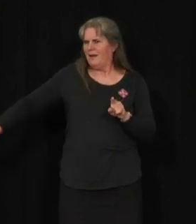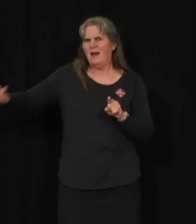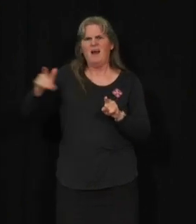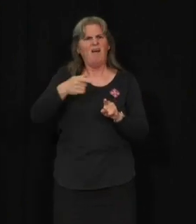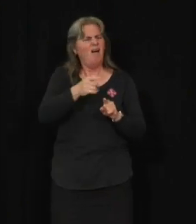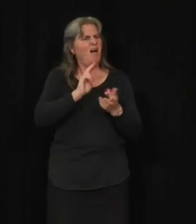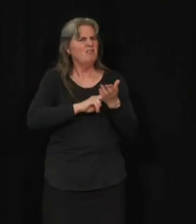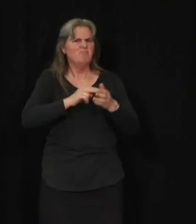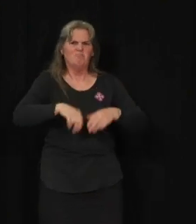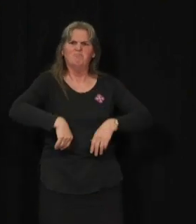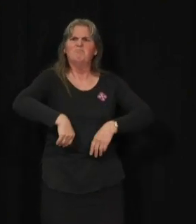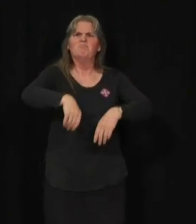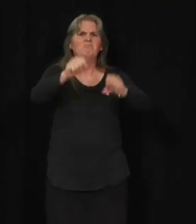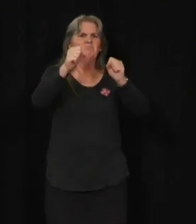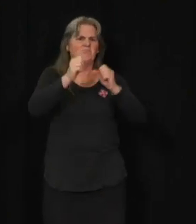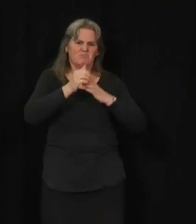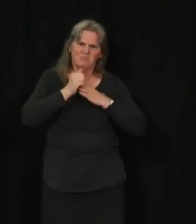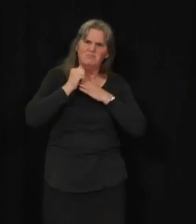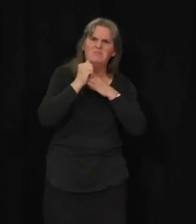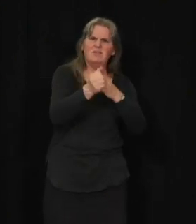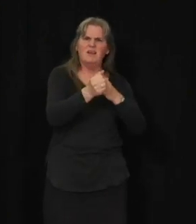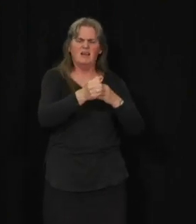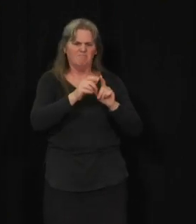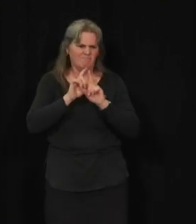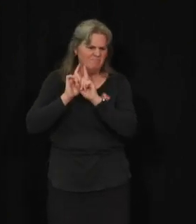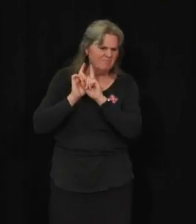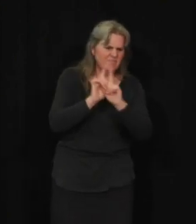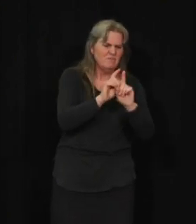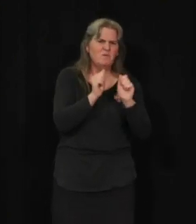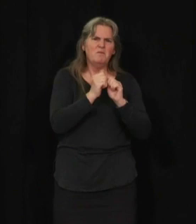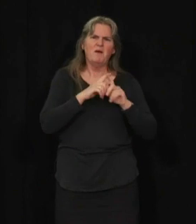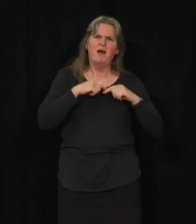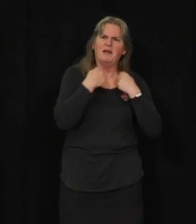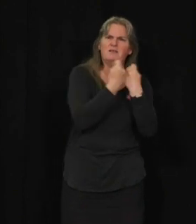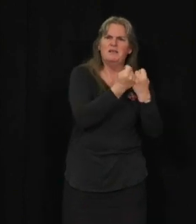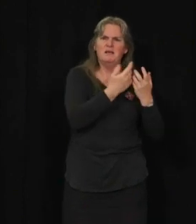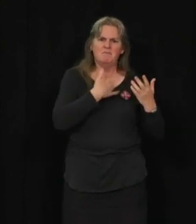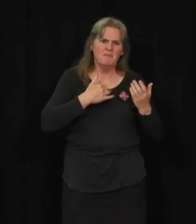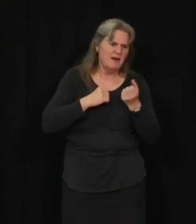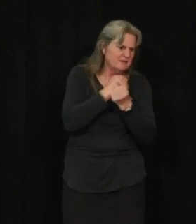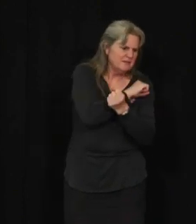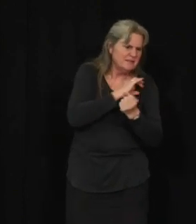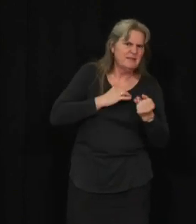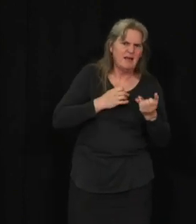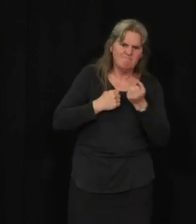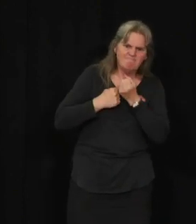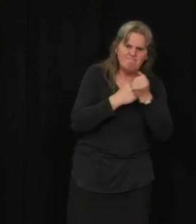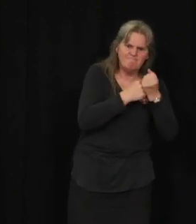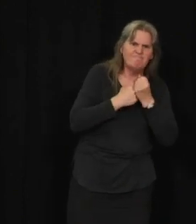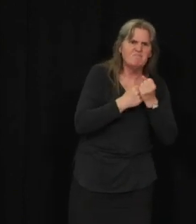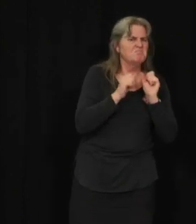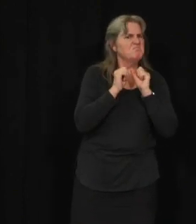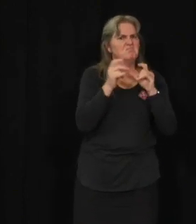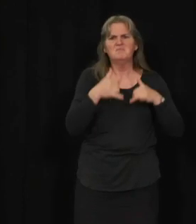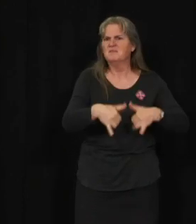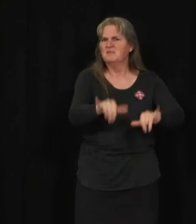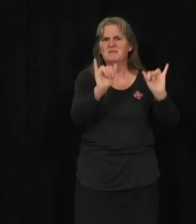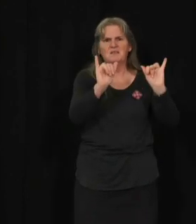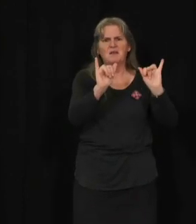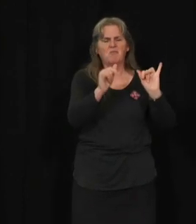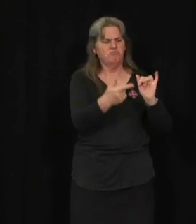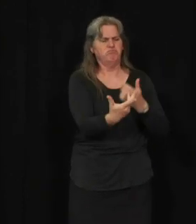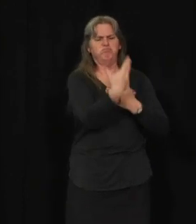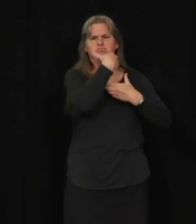the charge. Nurses worked side by side with my staff at the beginning of the pandemic, and they continue to do so, playing a